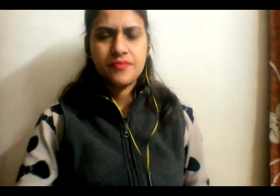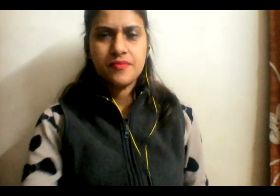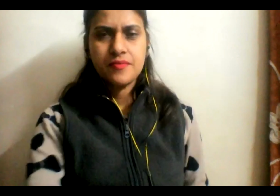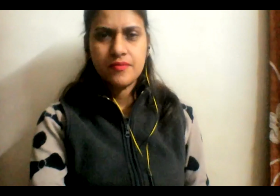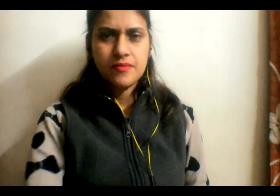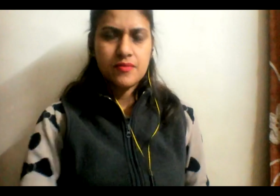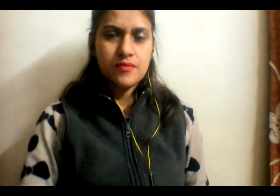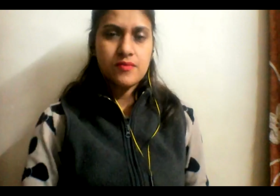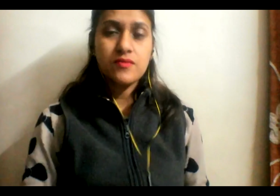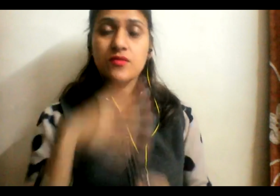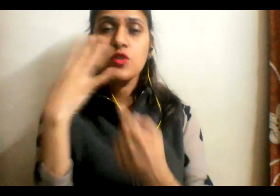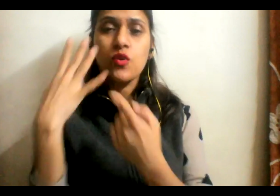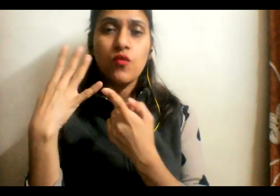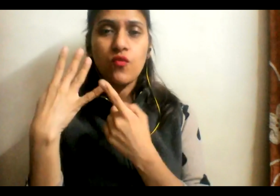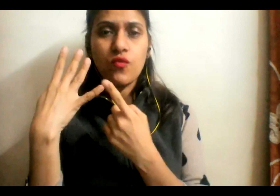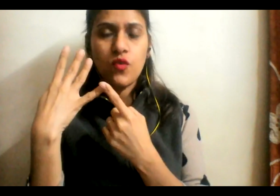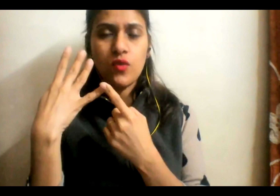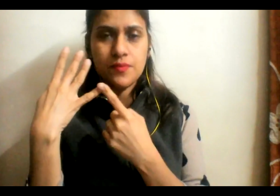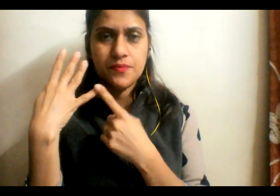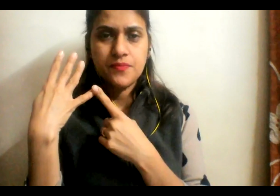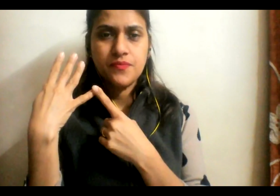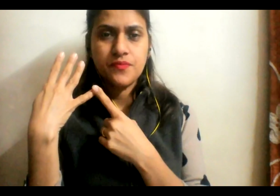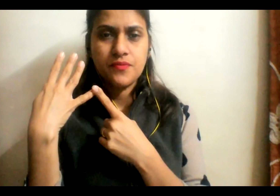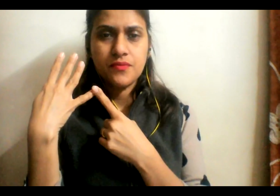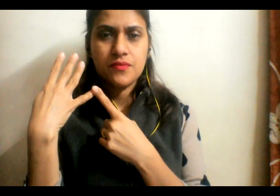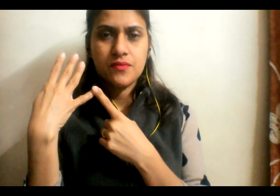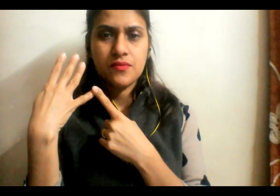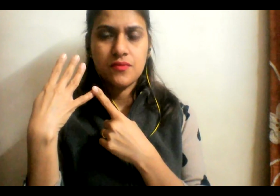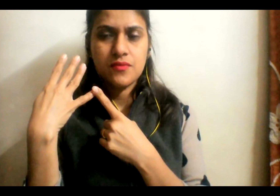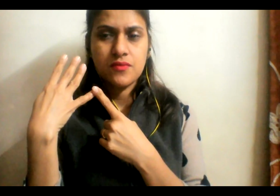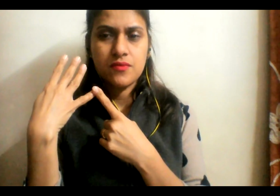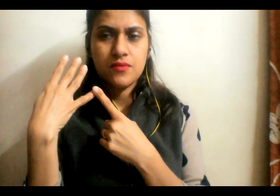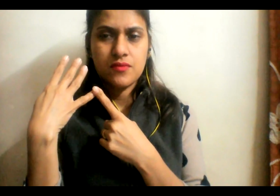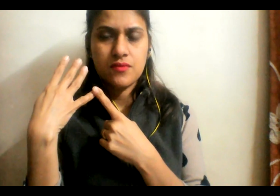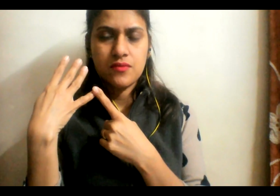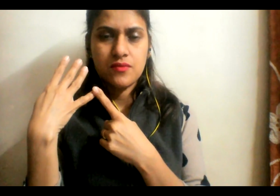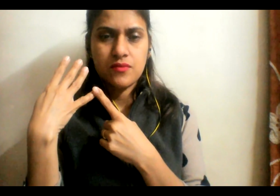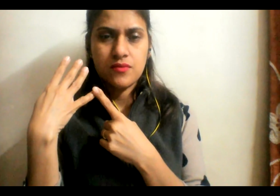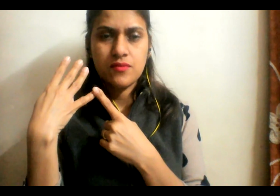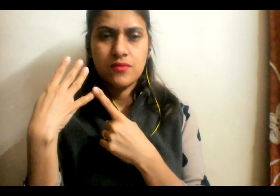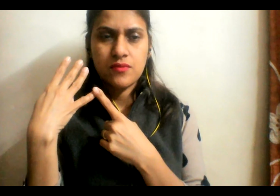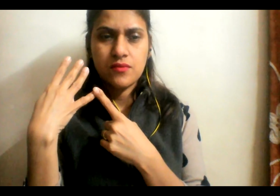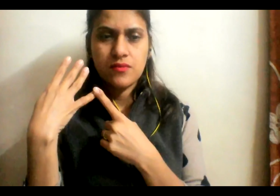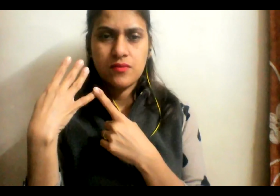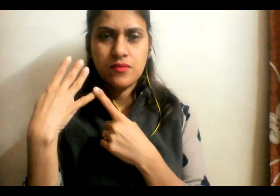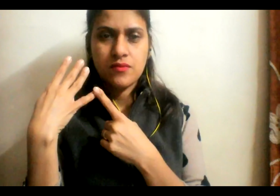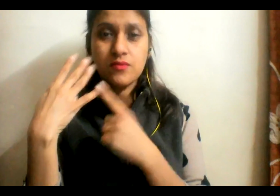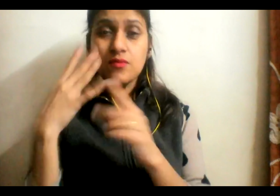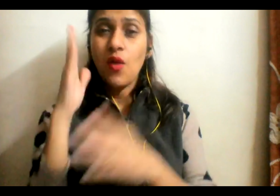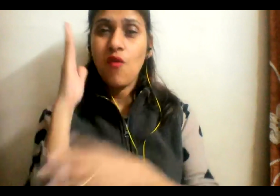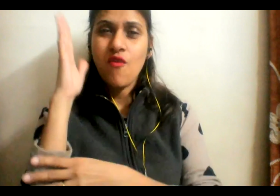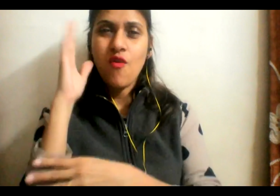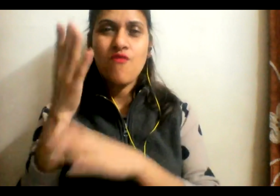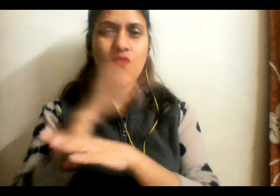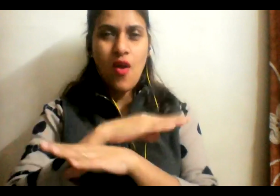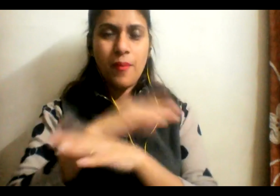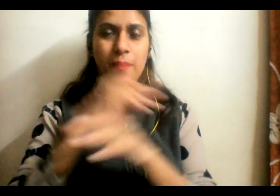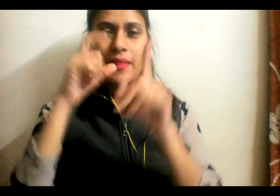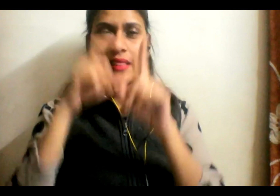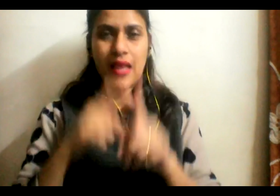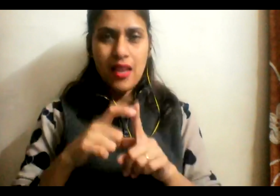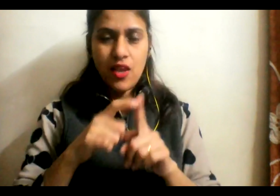comment that I'm not concerned about that what a professor from Delhi University, Sai Baba,